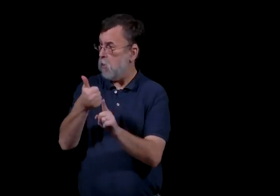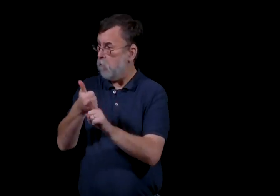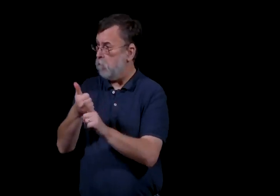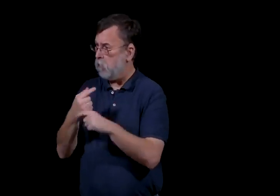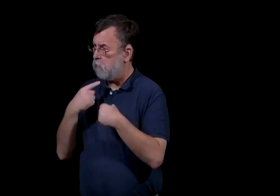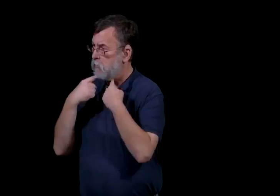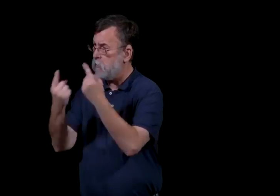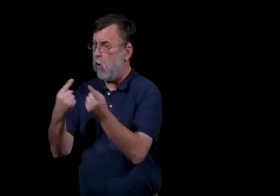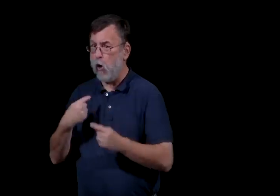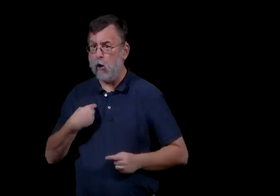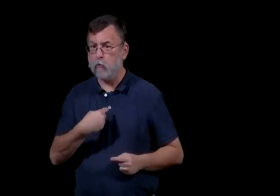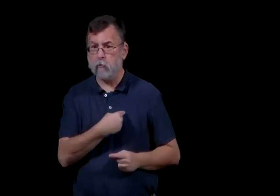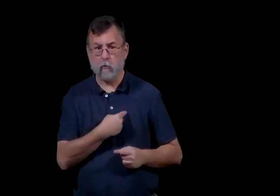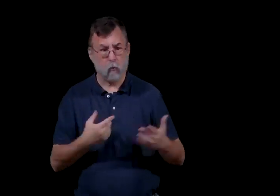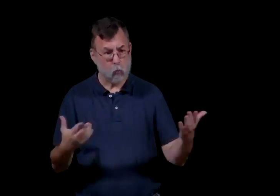And the Bible says